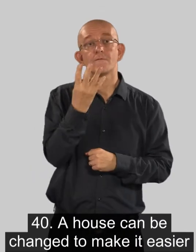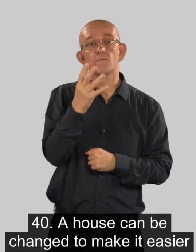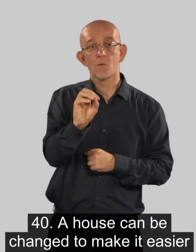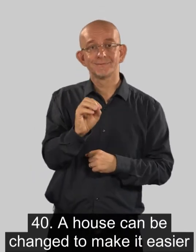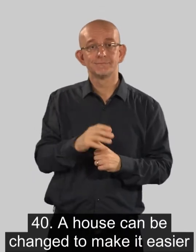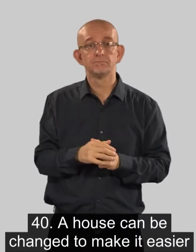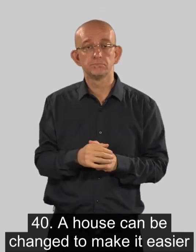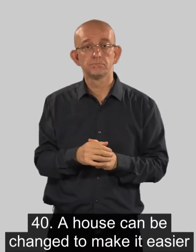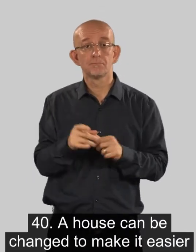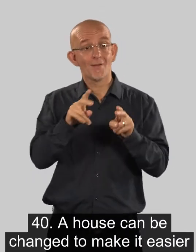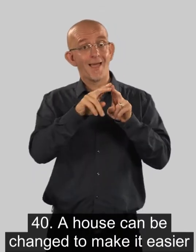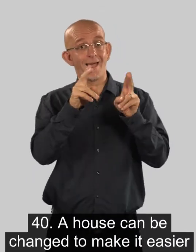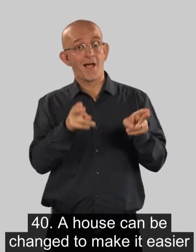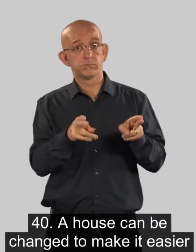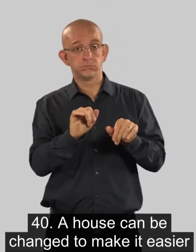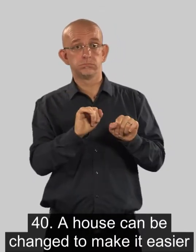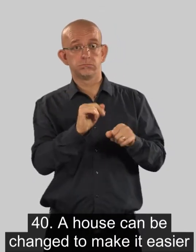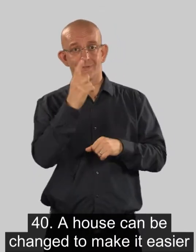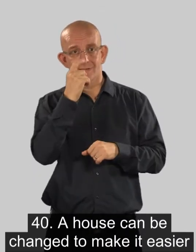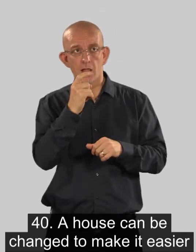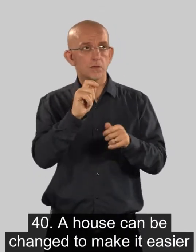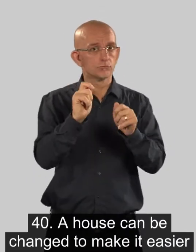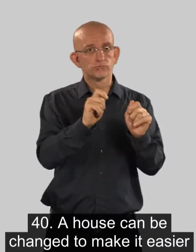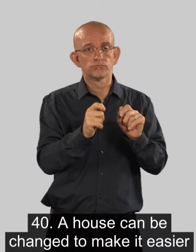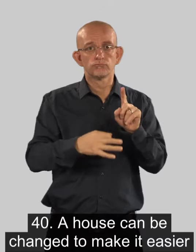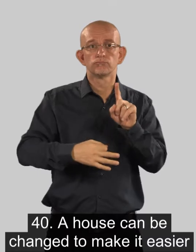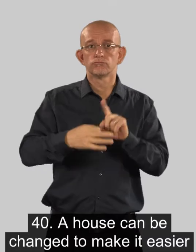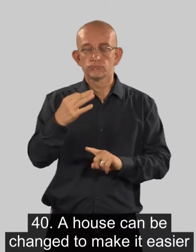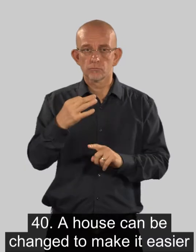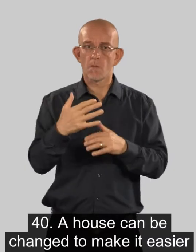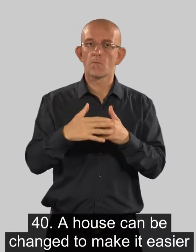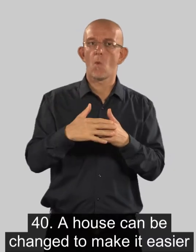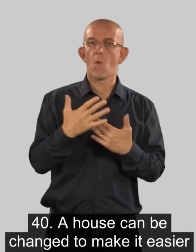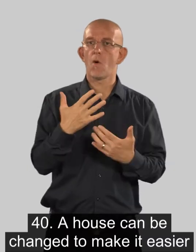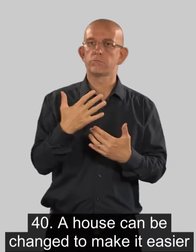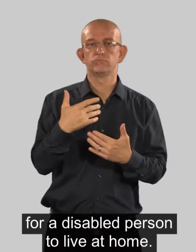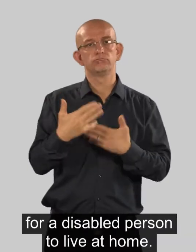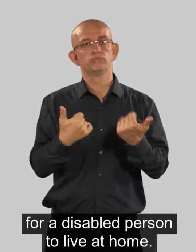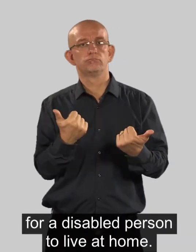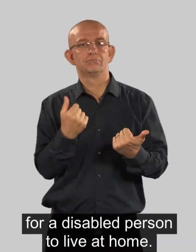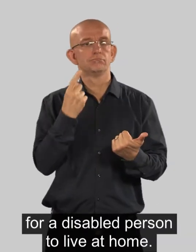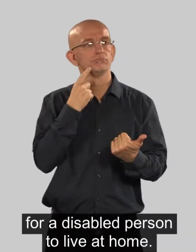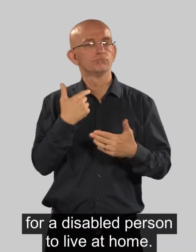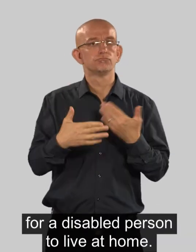40. A house can be changed to make it easier for a disabled person to live at home.